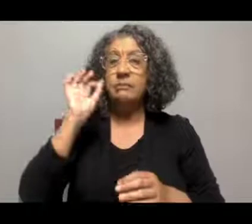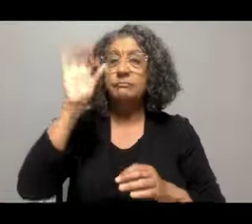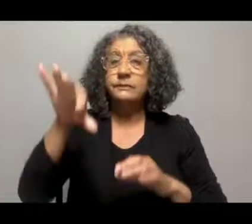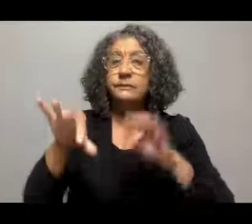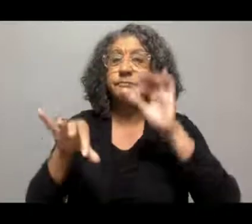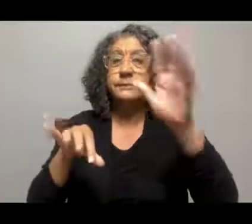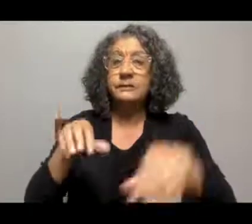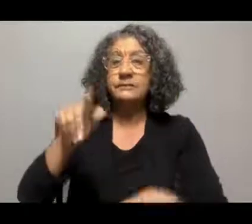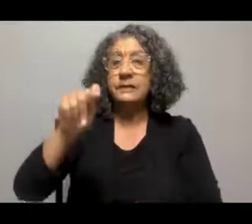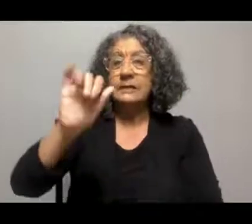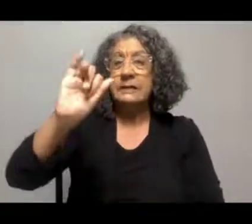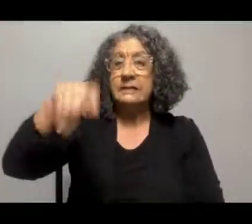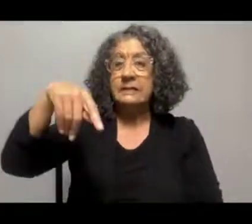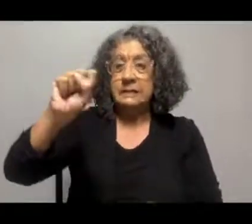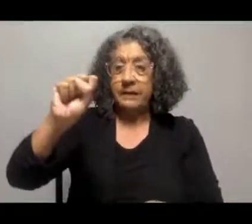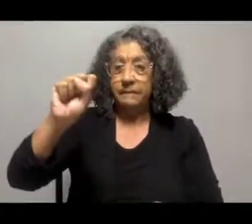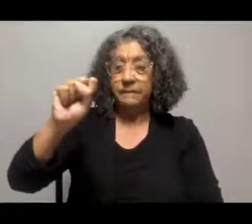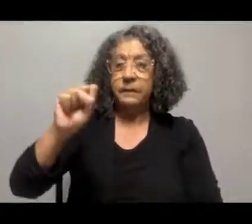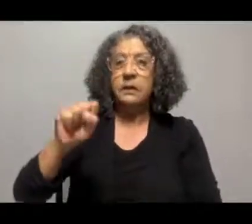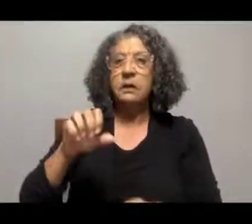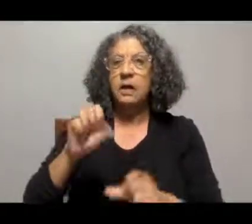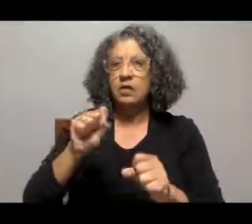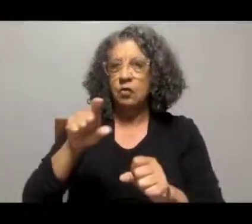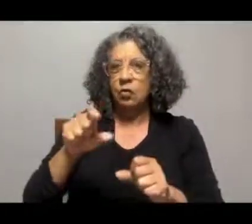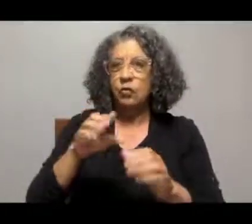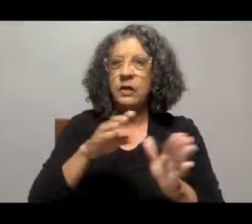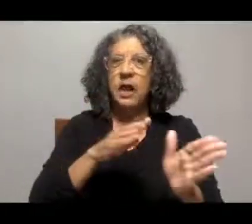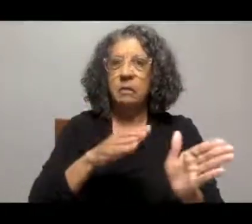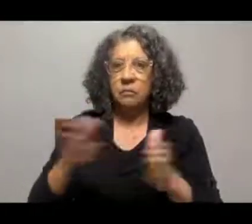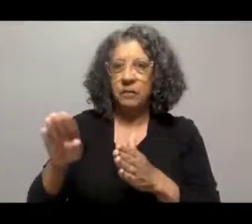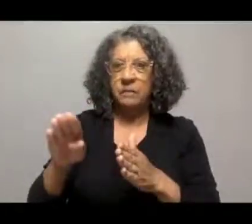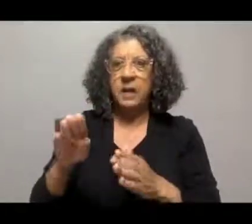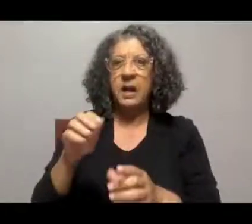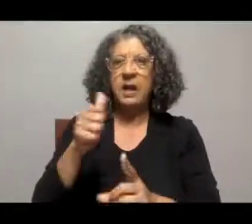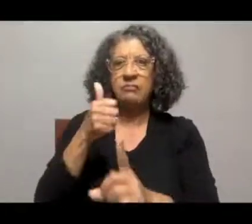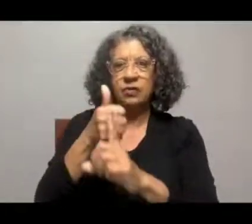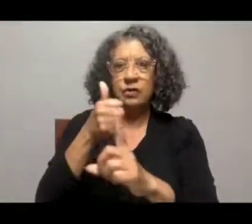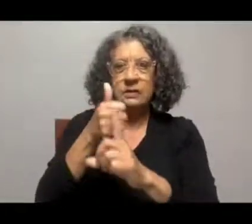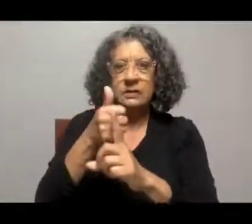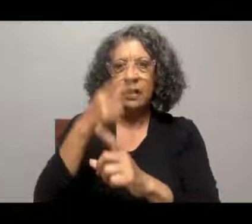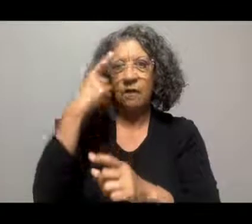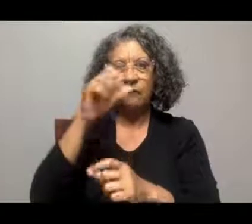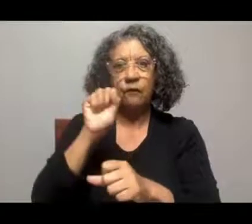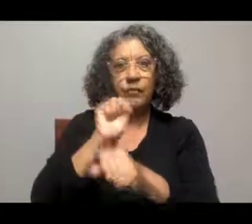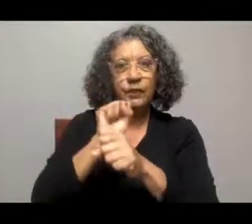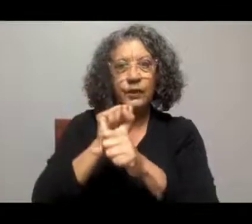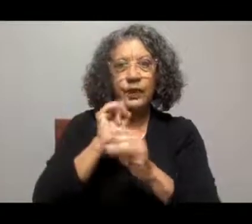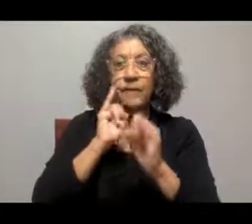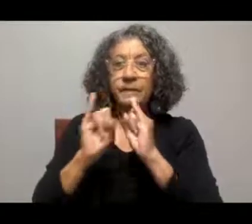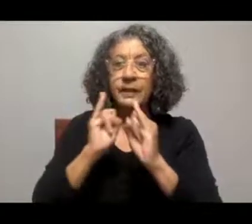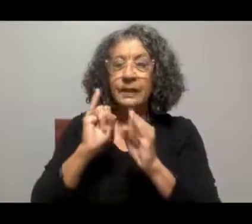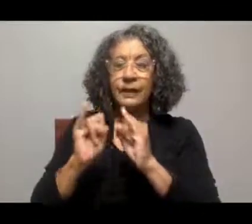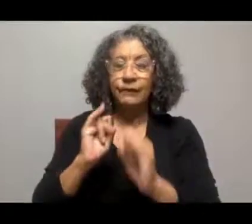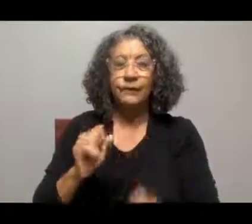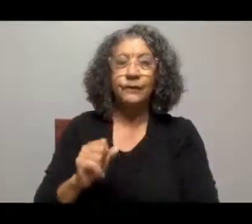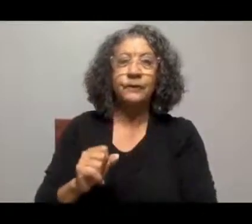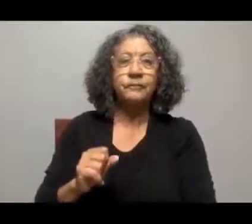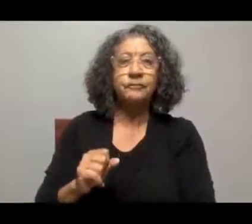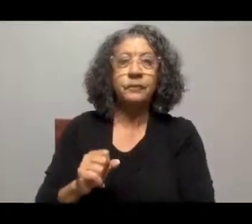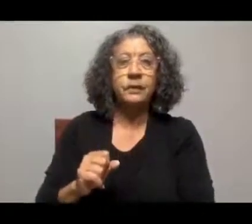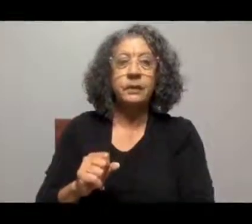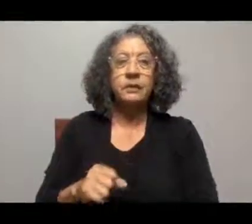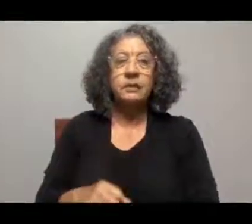I'm going to give you some tips so you can prepare yourself for the job interview.